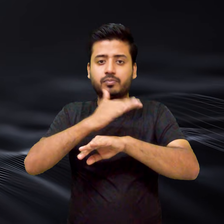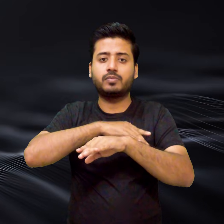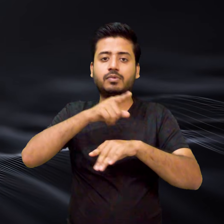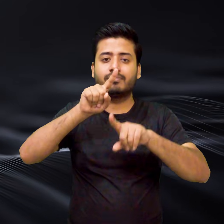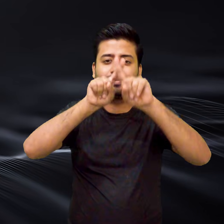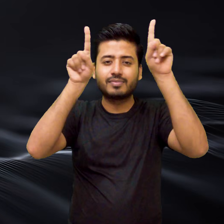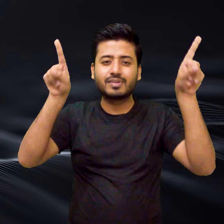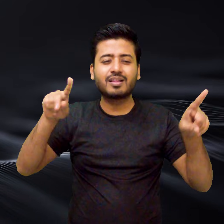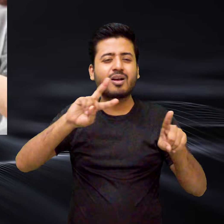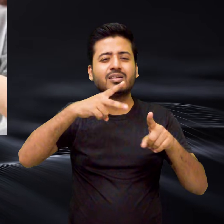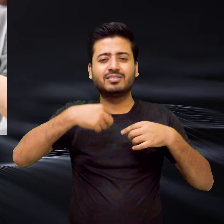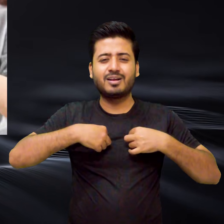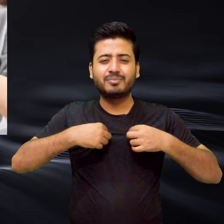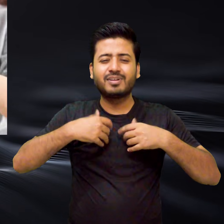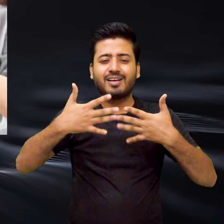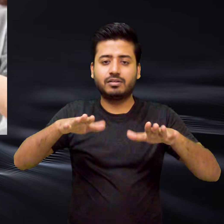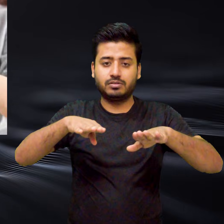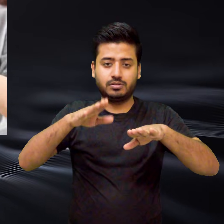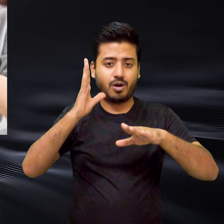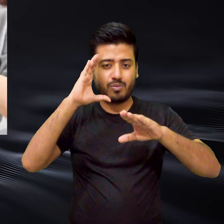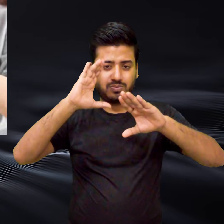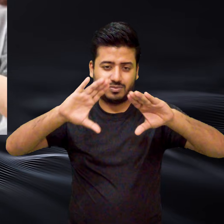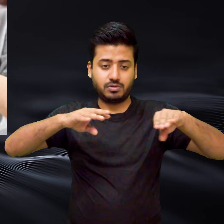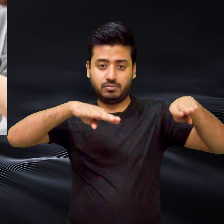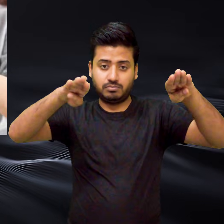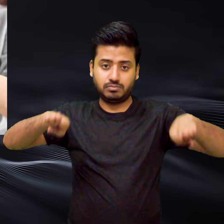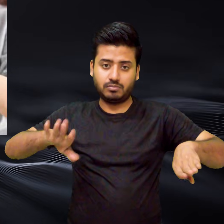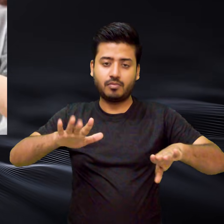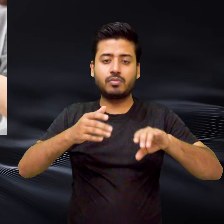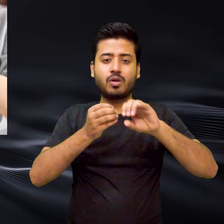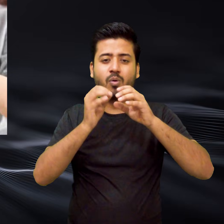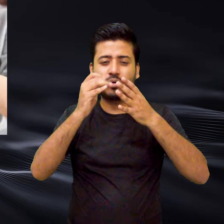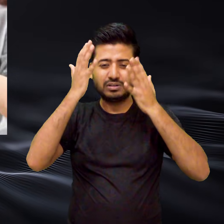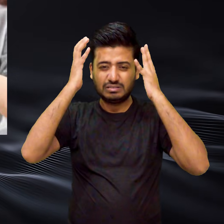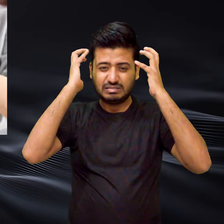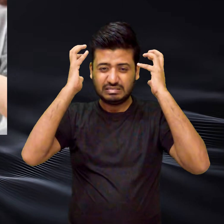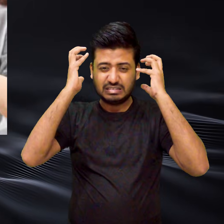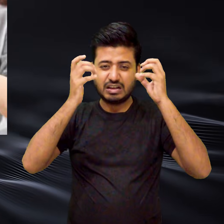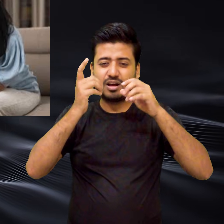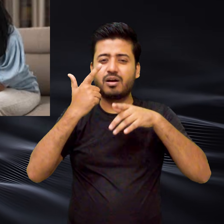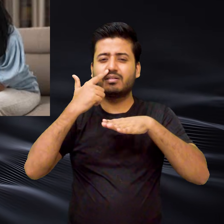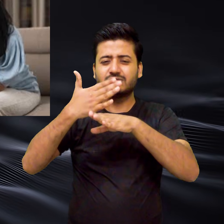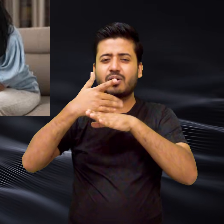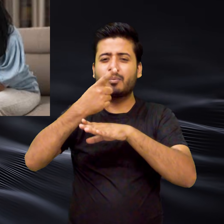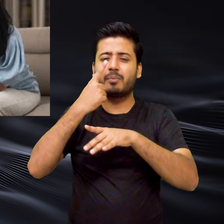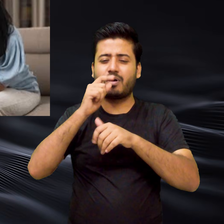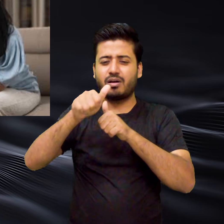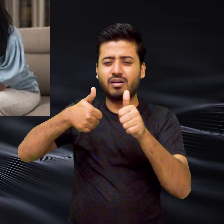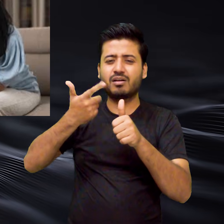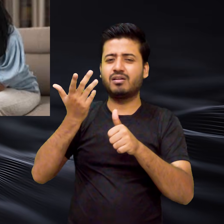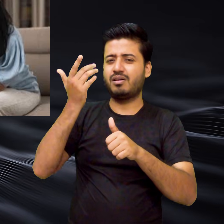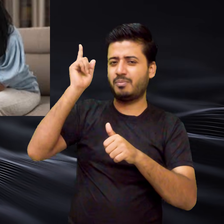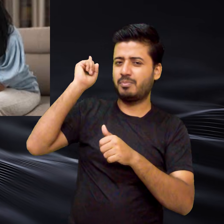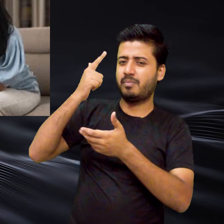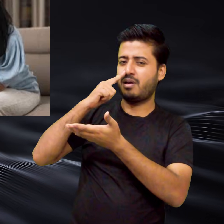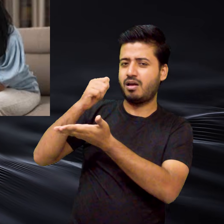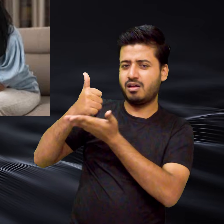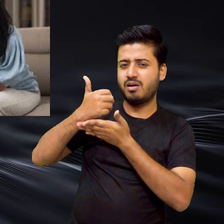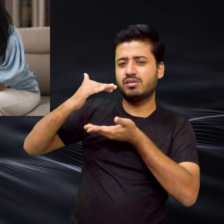sebaceous glands. How to use almond oil for hair overnight treatment. For deep conditioning, warm a small amount of oil and massage